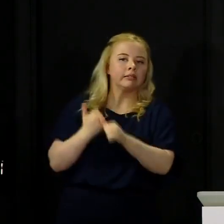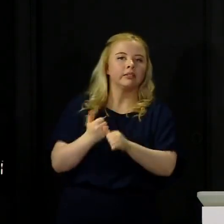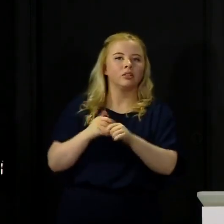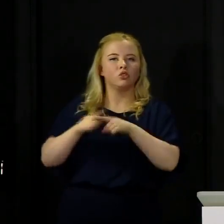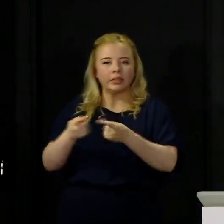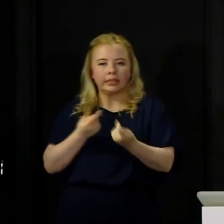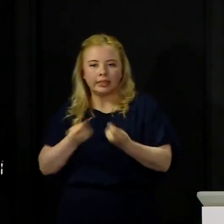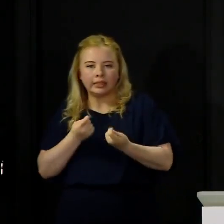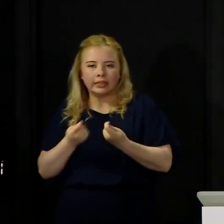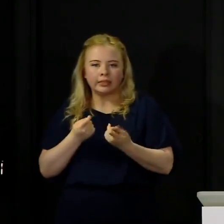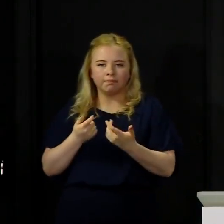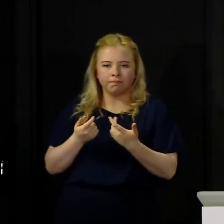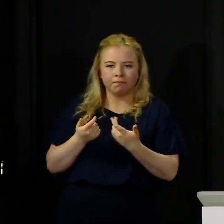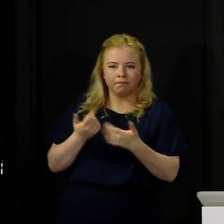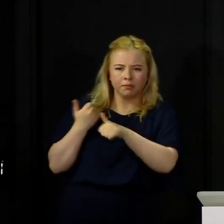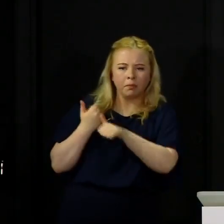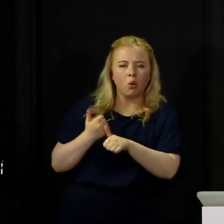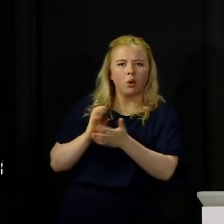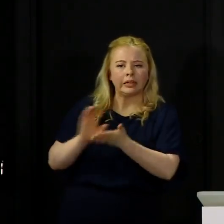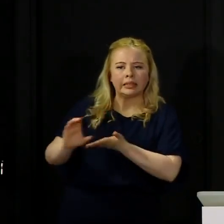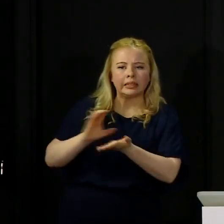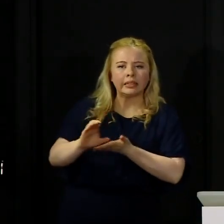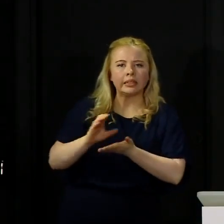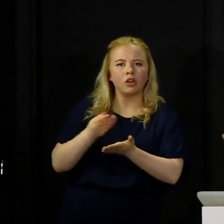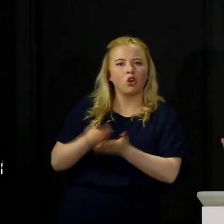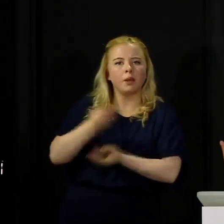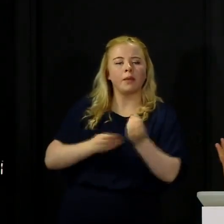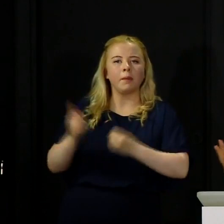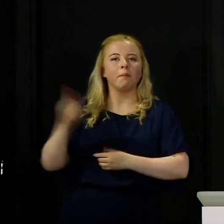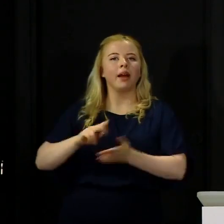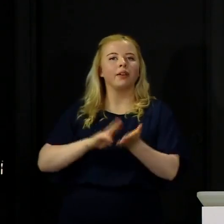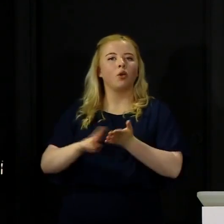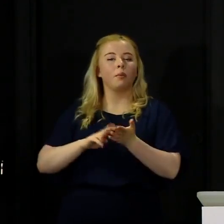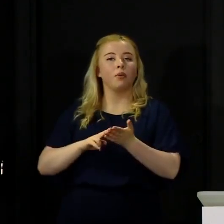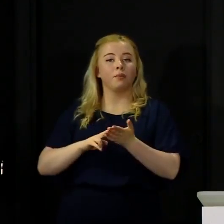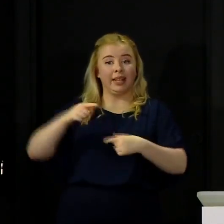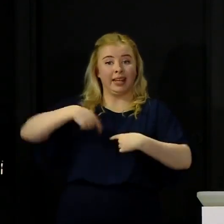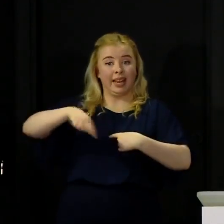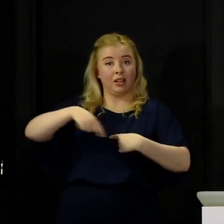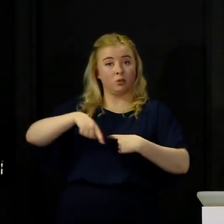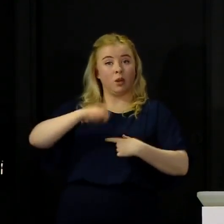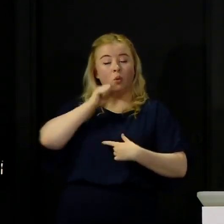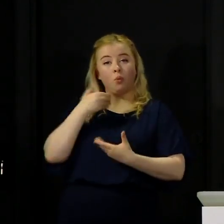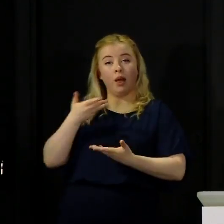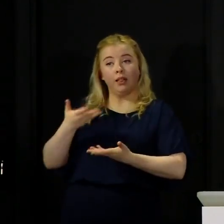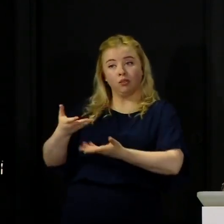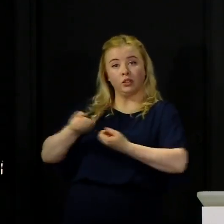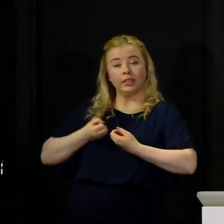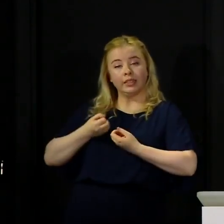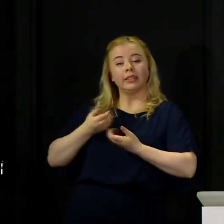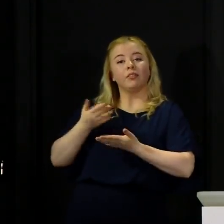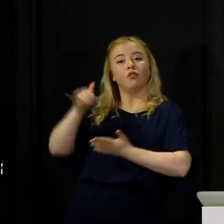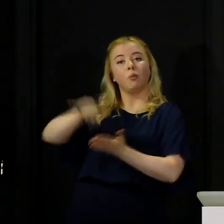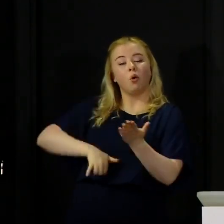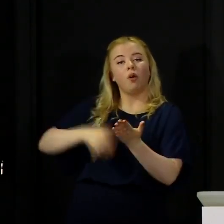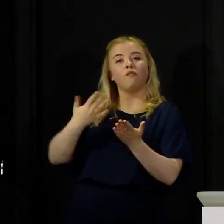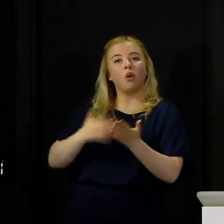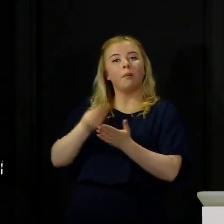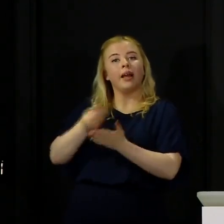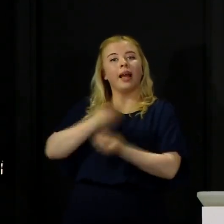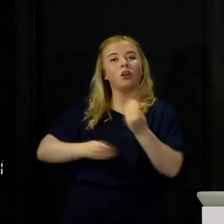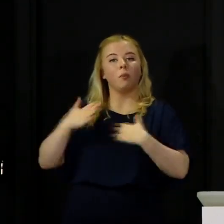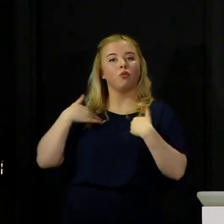and support the economy as it gets back to normal. We will, over the next week or so, receive a report from the Economic Recovery Group, which Benny Higgins has been